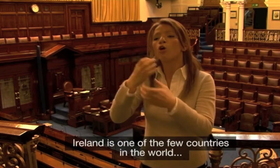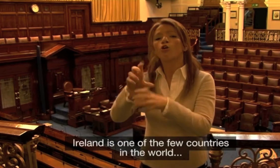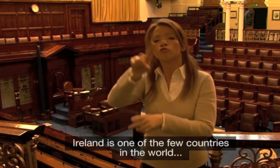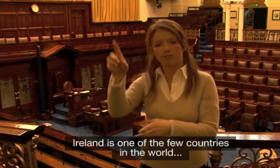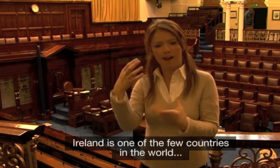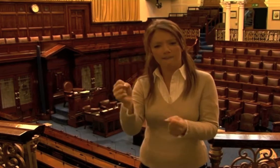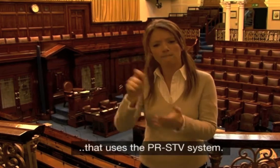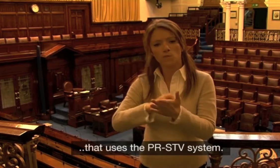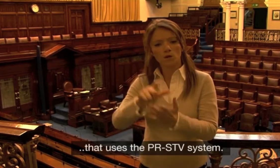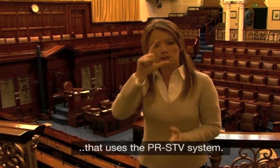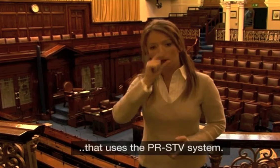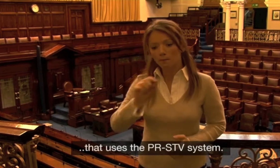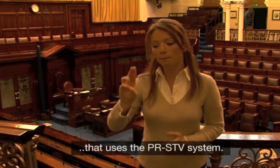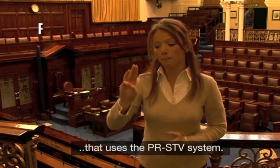the PRSTV system.